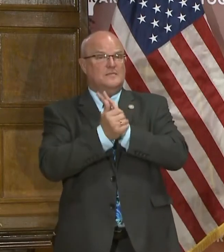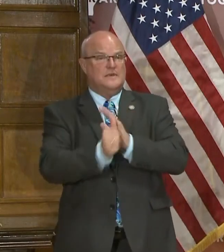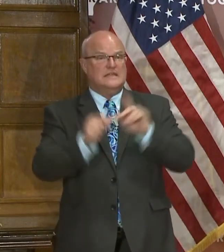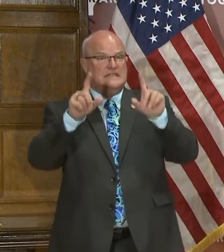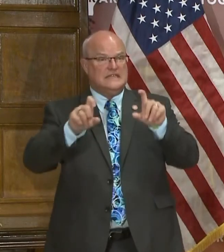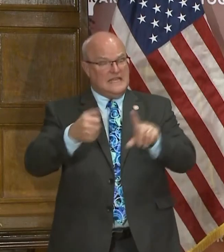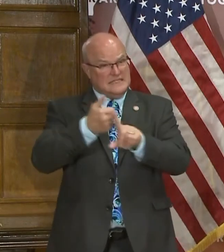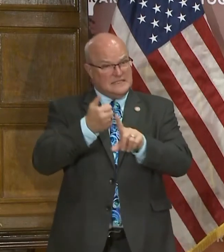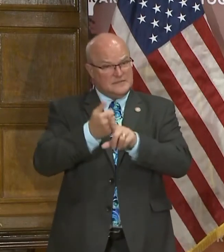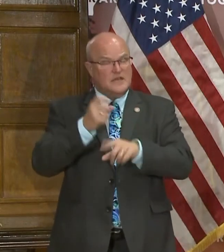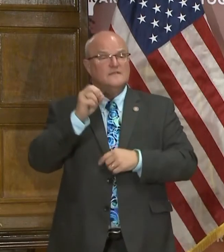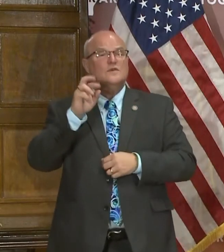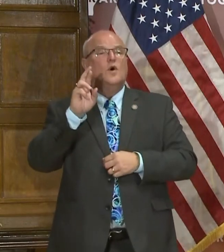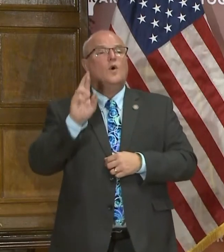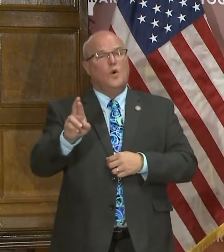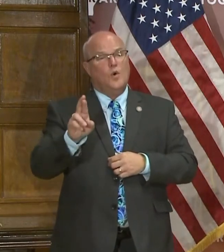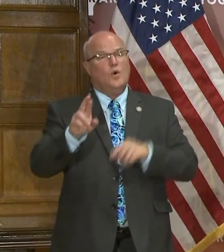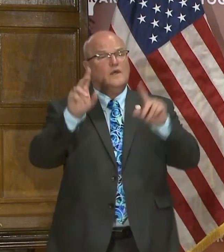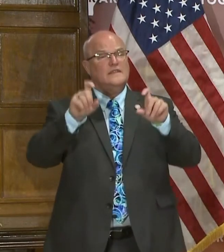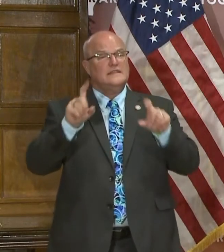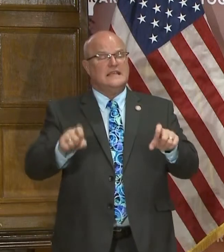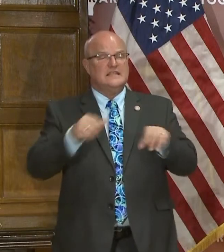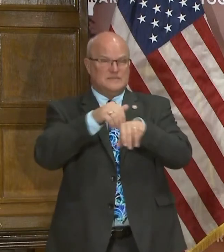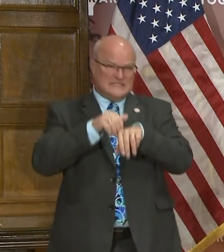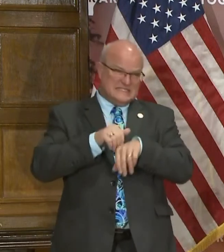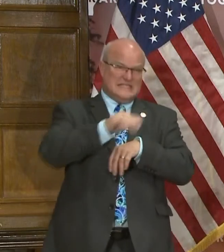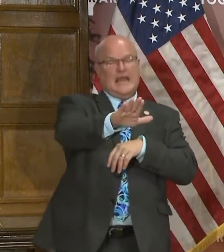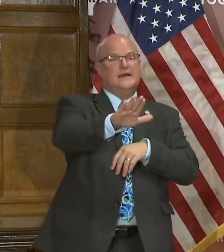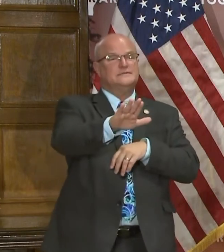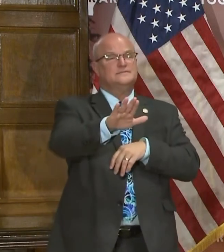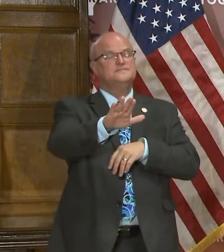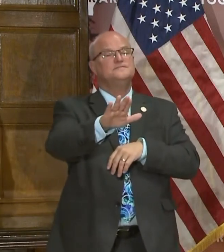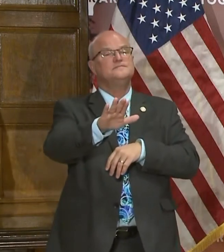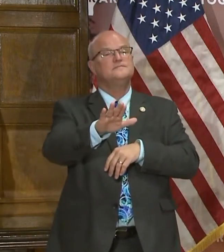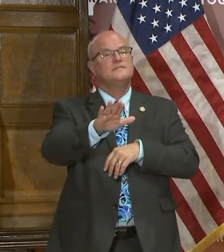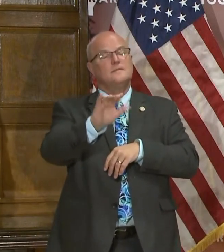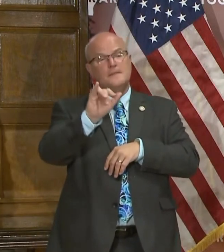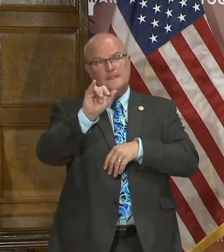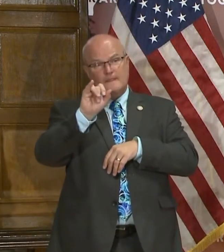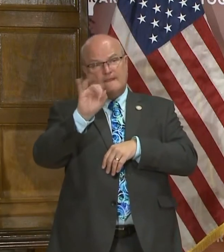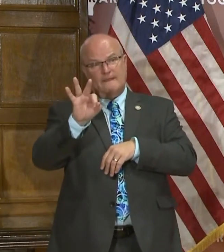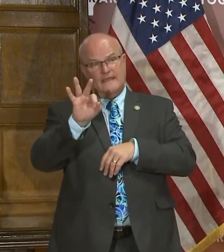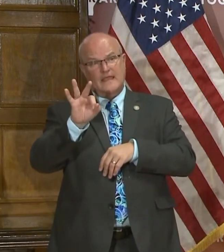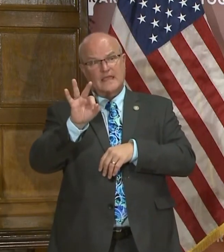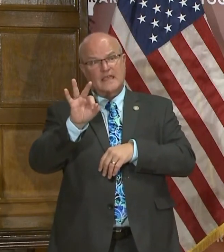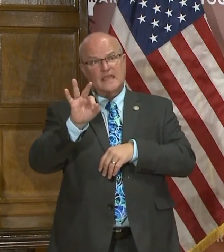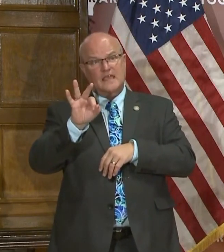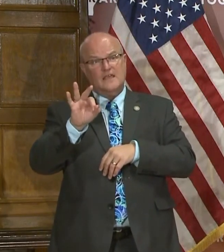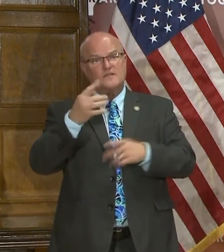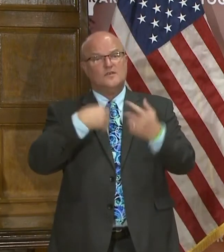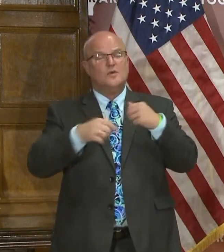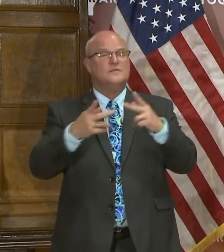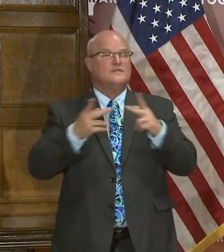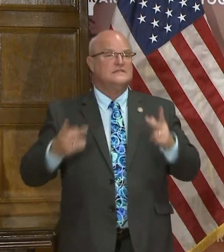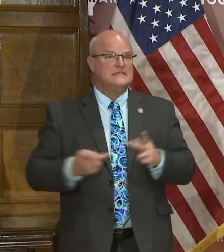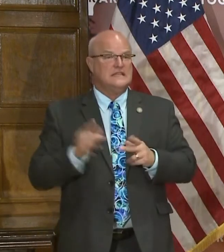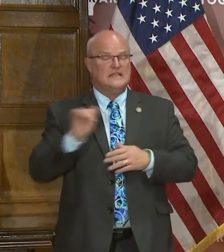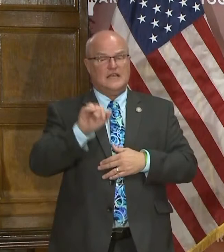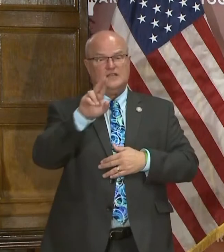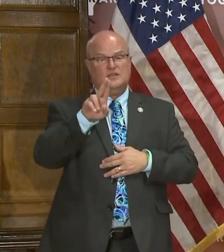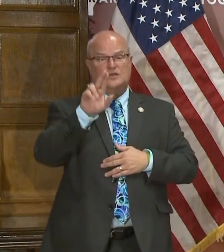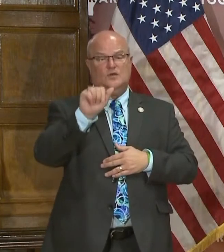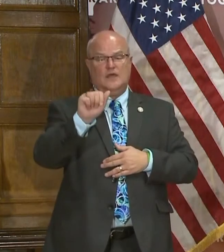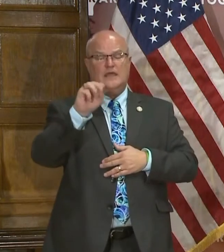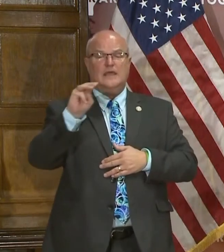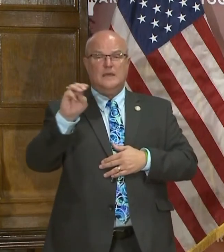tests themselves or whether the test can be sent out. If you come to a facility like UAMS